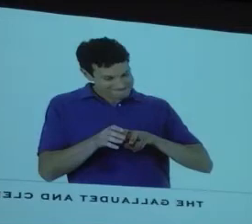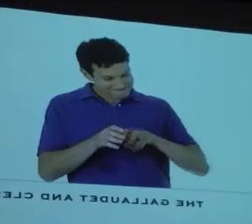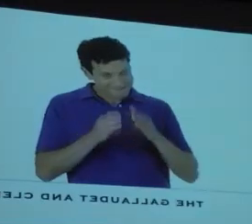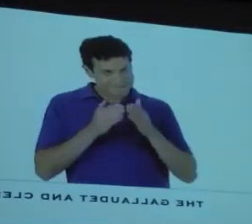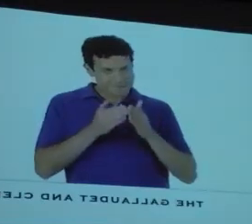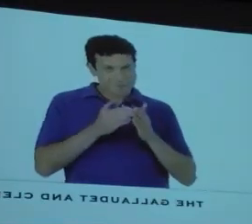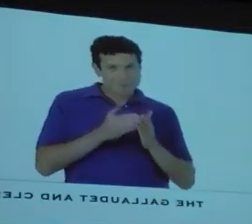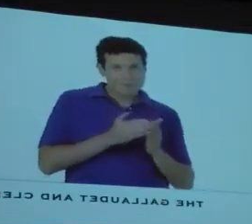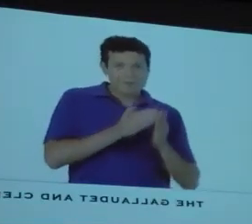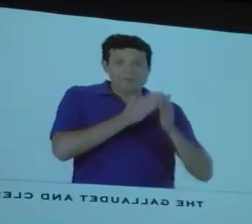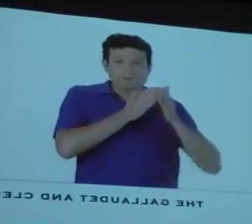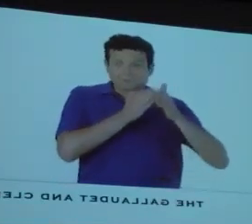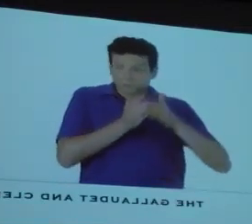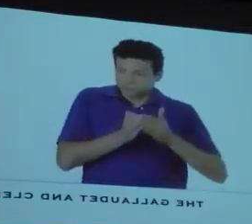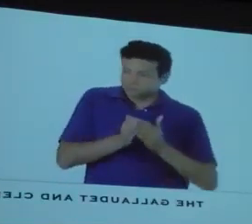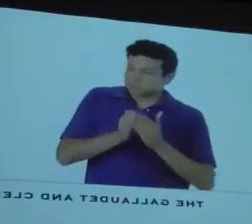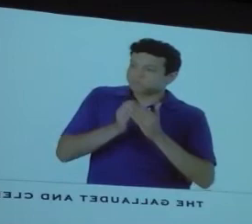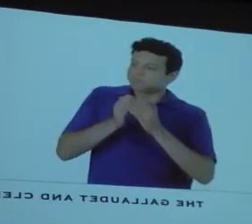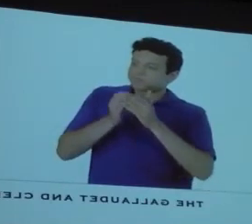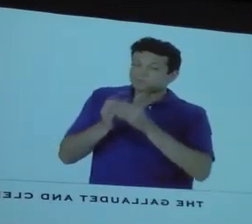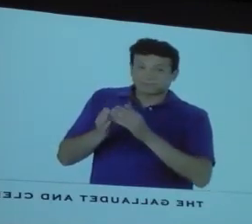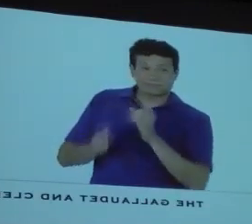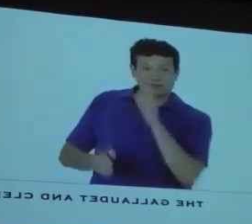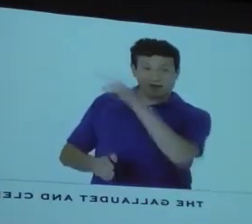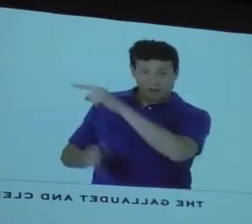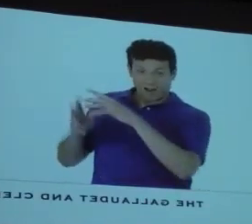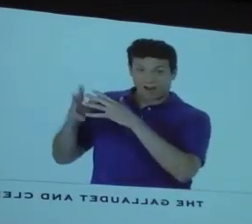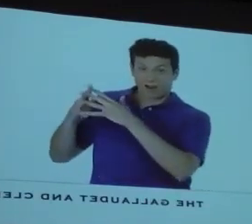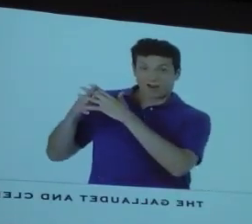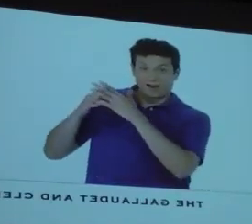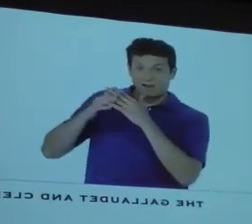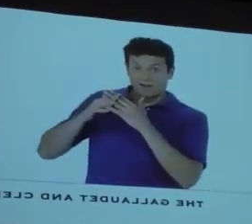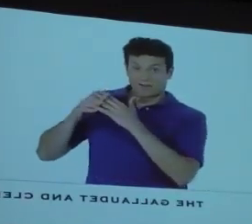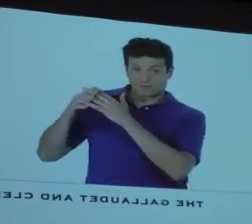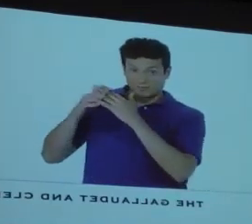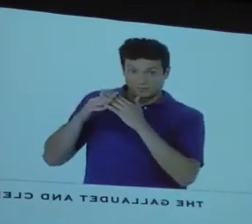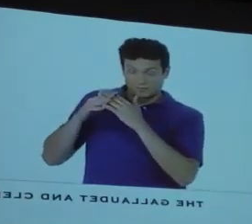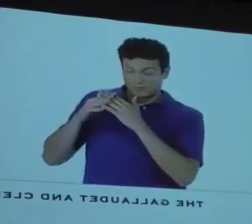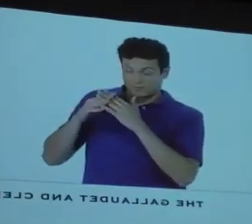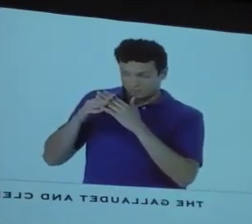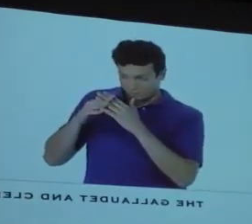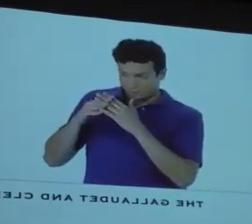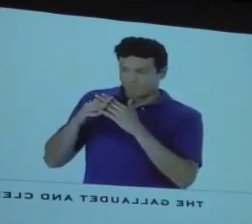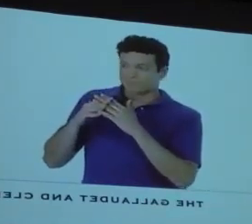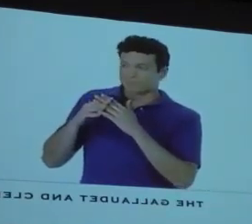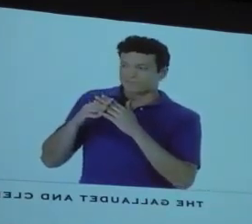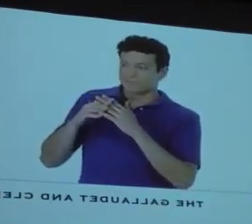get in the boat, and now they're sailing to the opposite side. They're America.